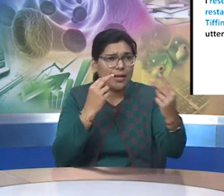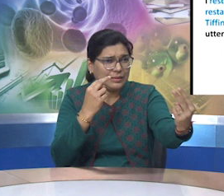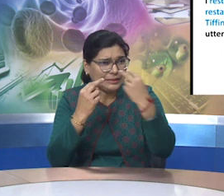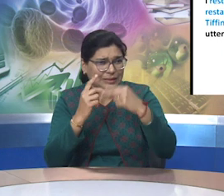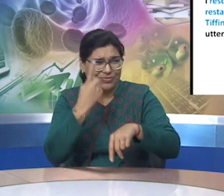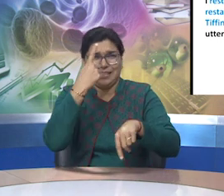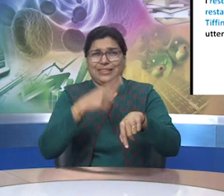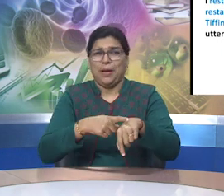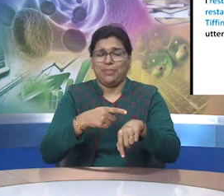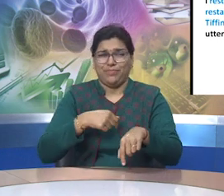and